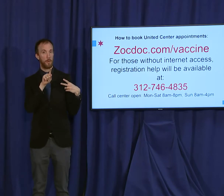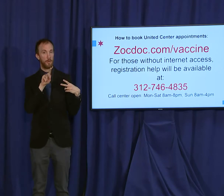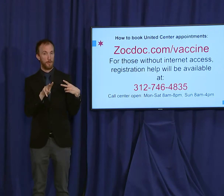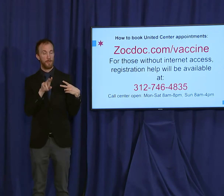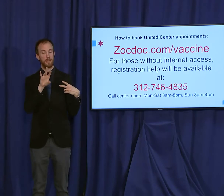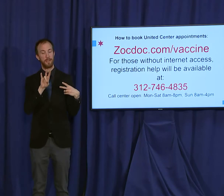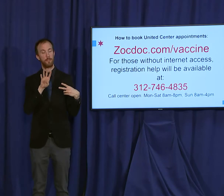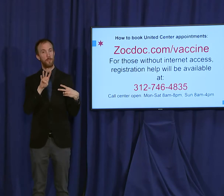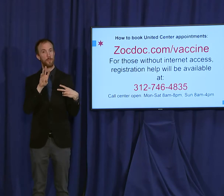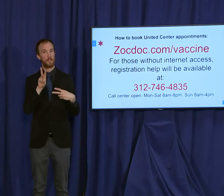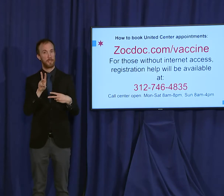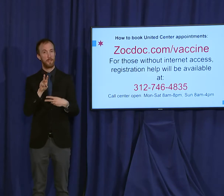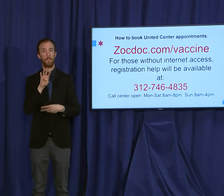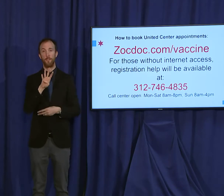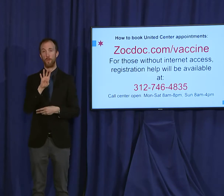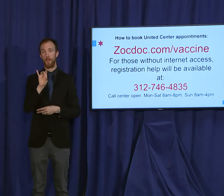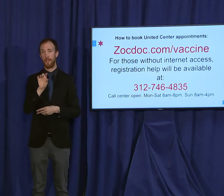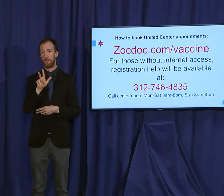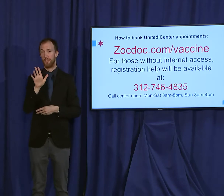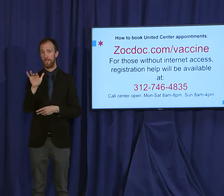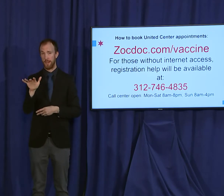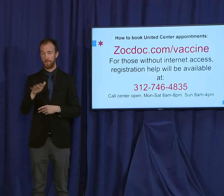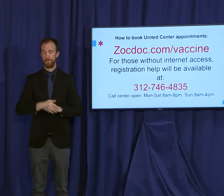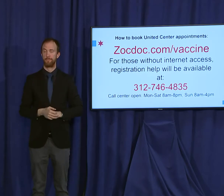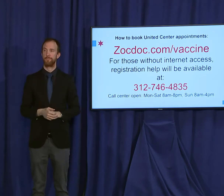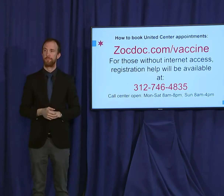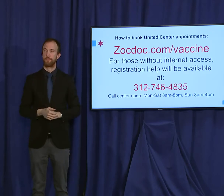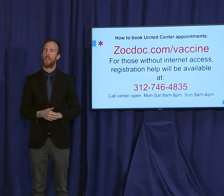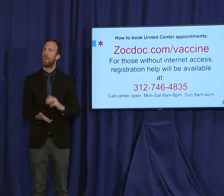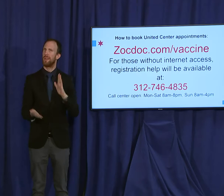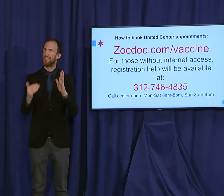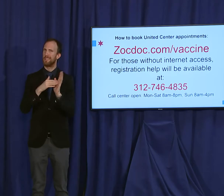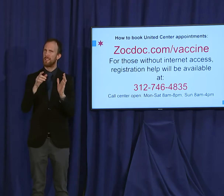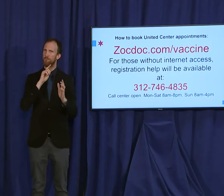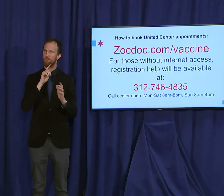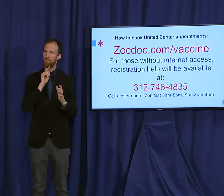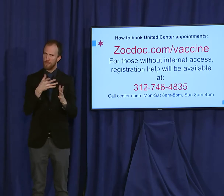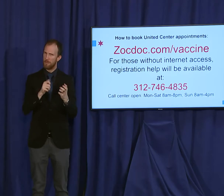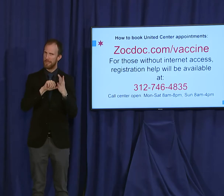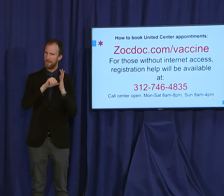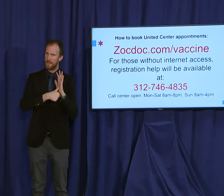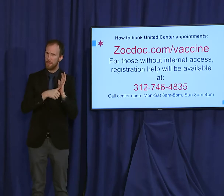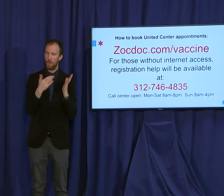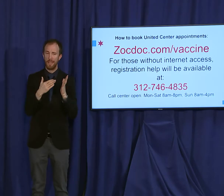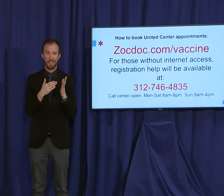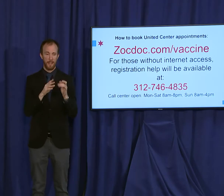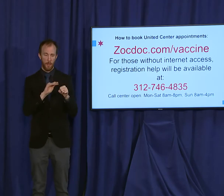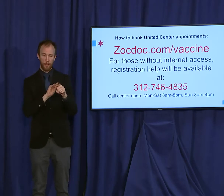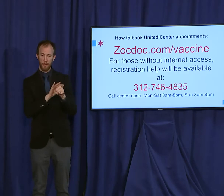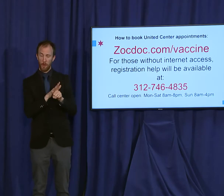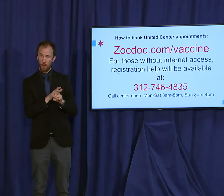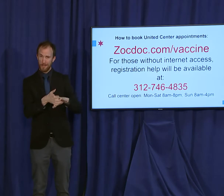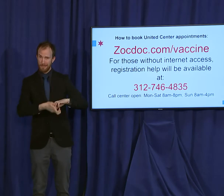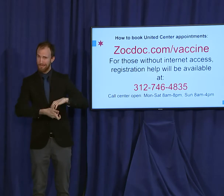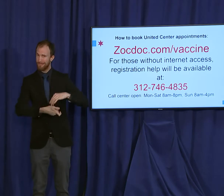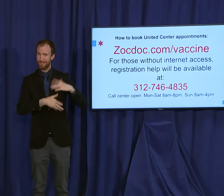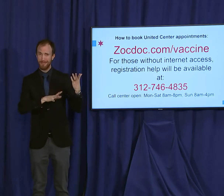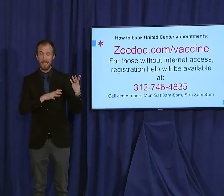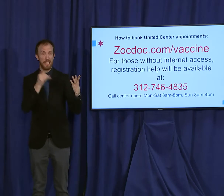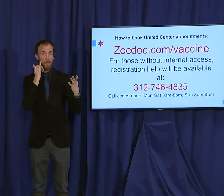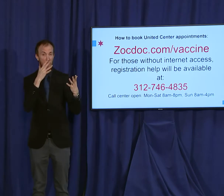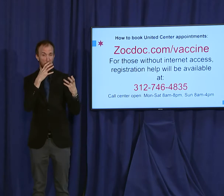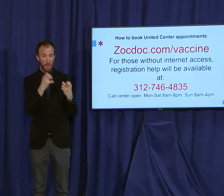312-746-4835. Let me once again stress that our only way to fully recover from this pandemic is getting